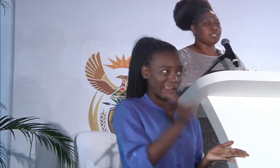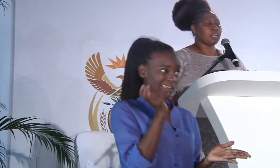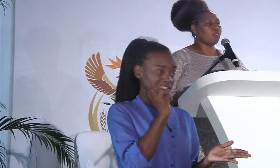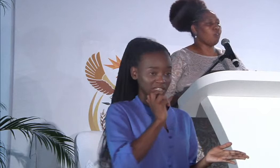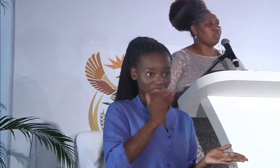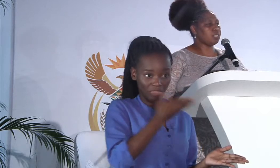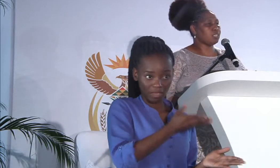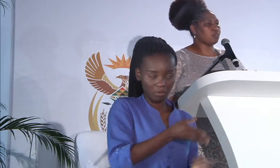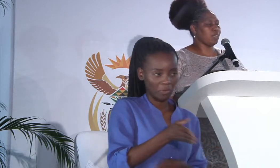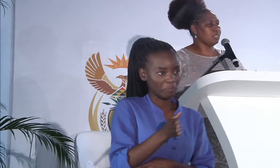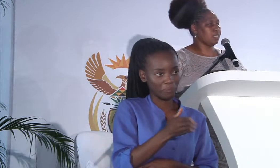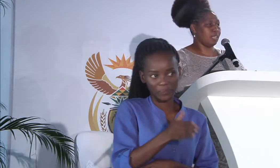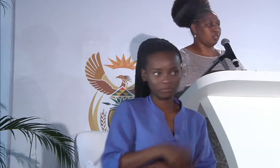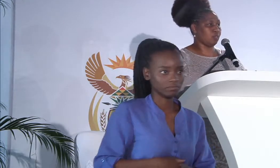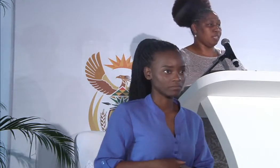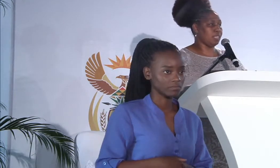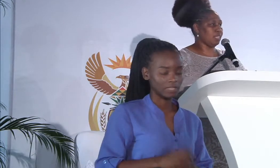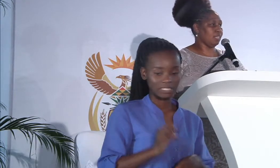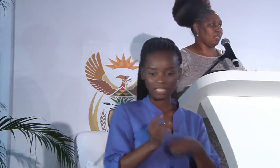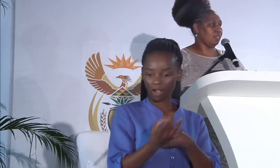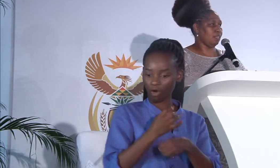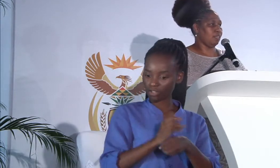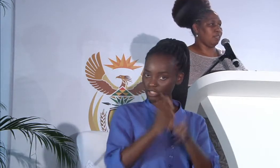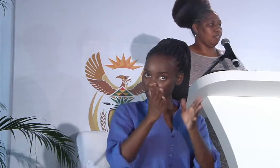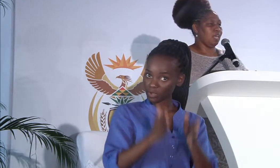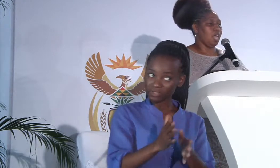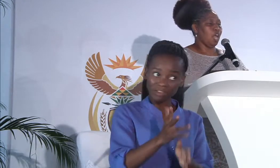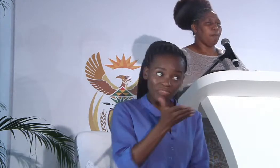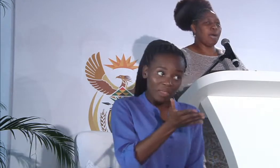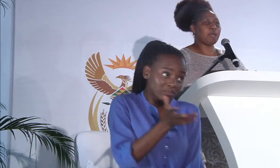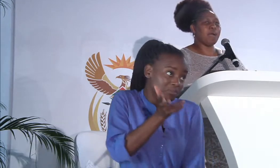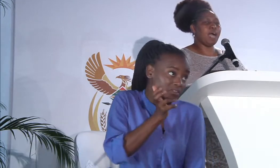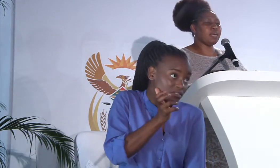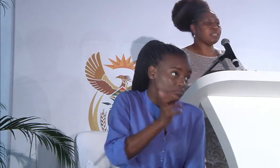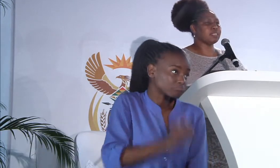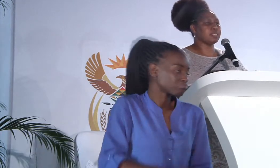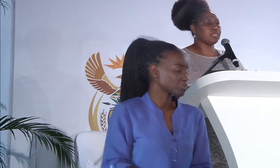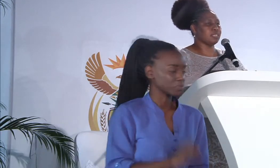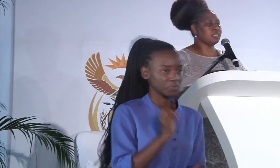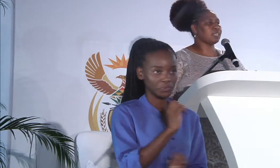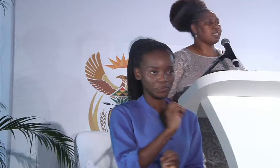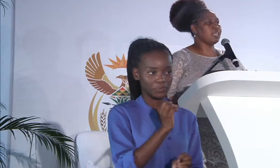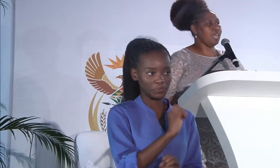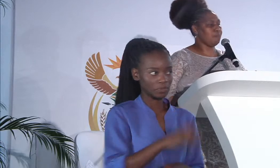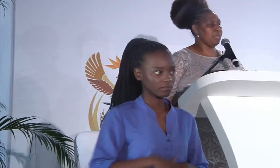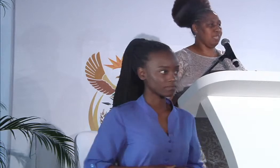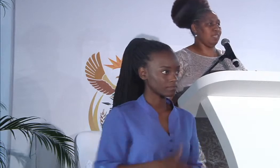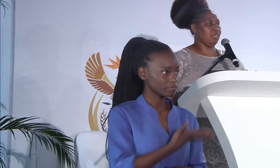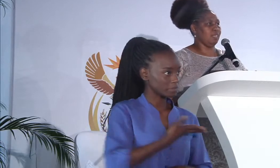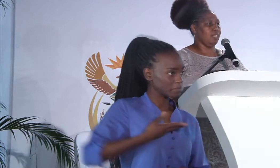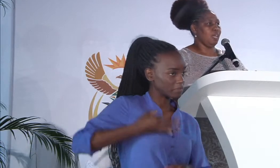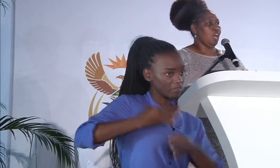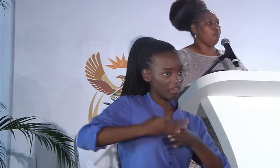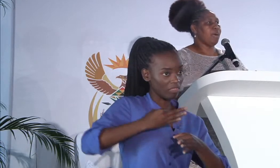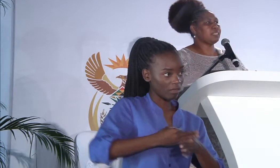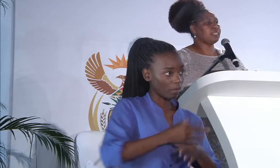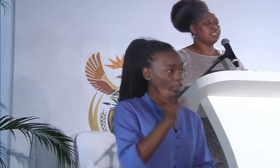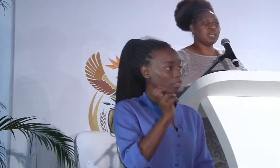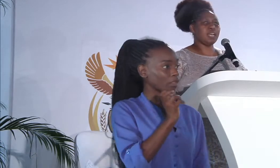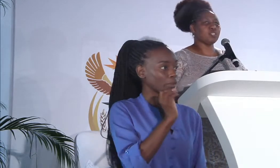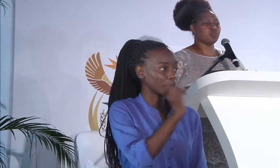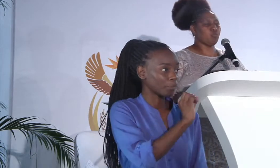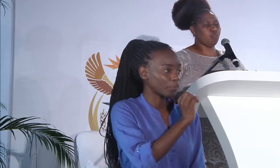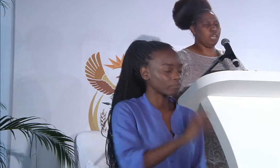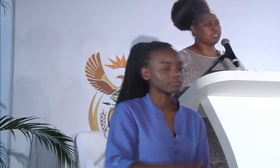The psychologist wasn't there to listen. My parents didn't hear me. My teacher